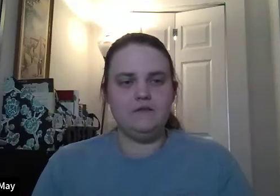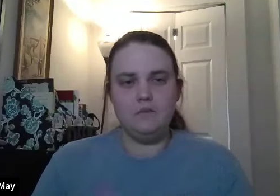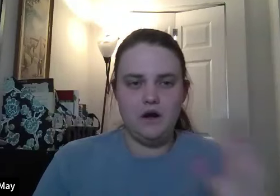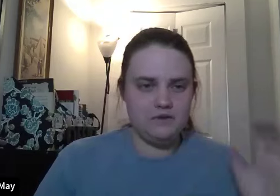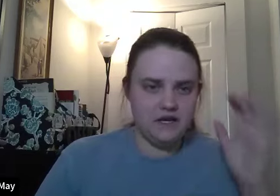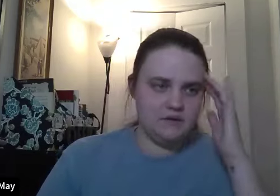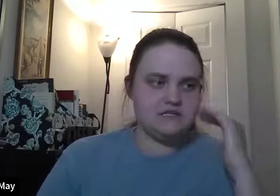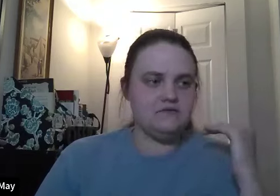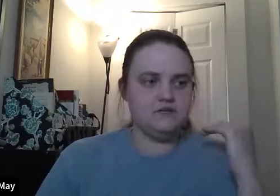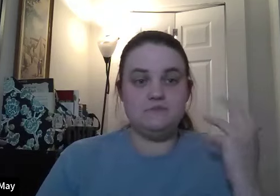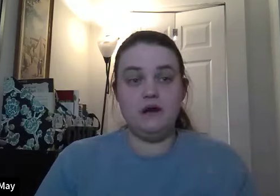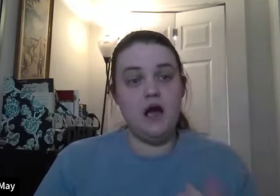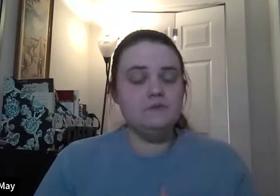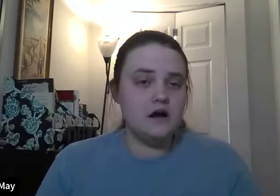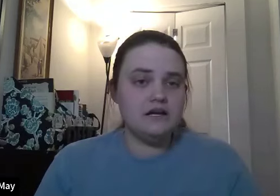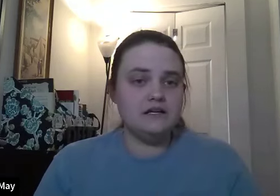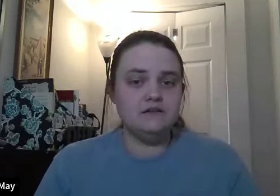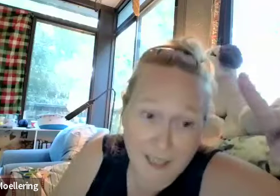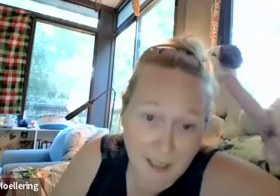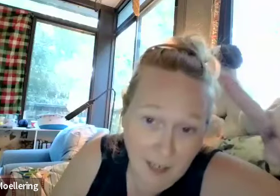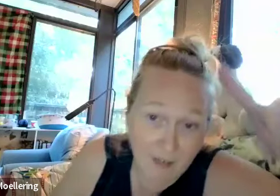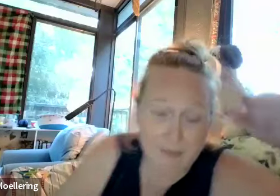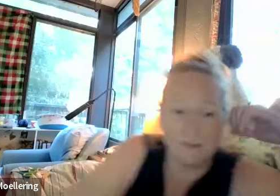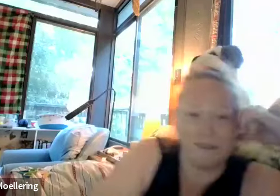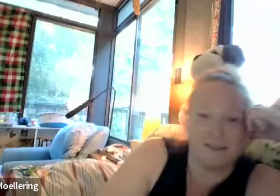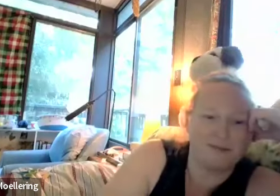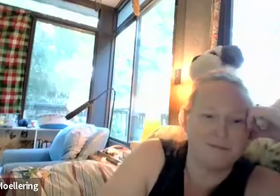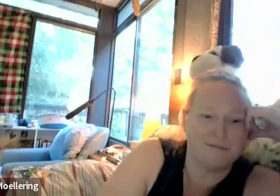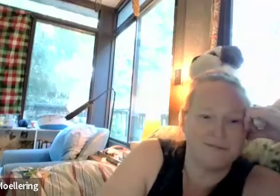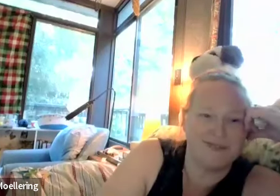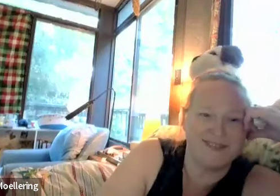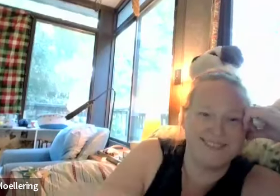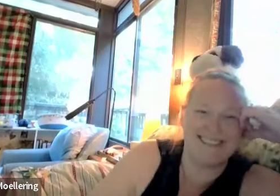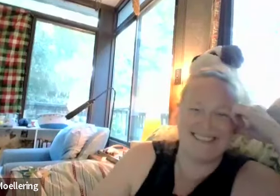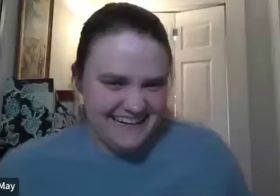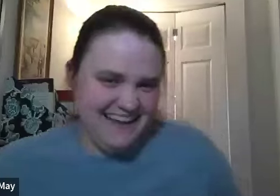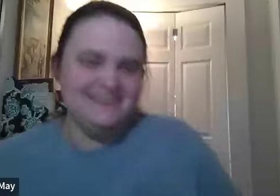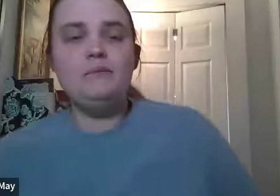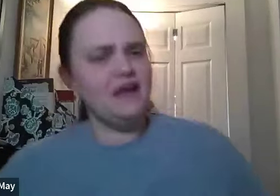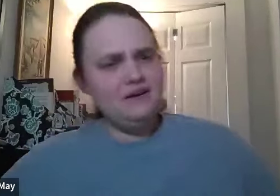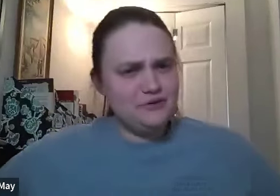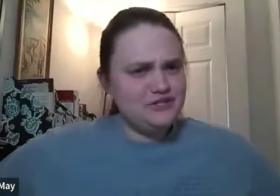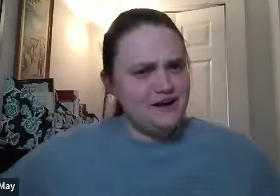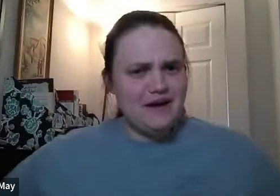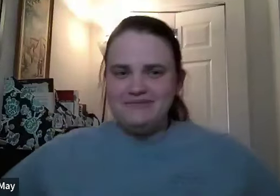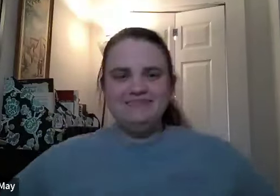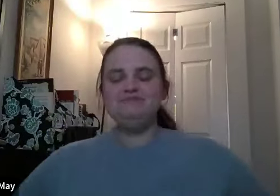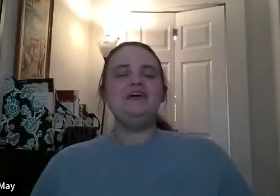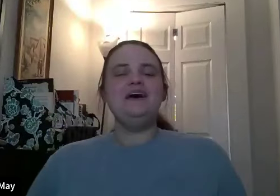the more complicated ways, like for example, when I'm Y'all don't talking, tell Doug I said that. I won't. I'll be like, I don't know what you're talking about.